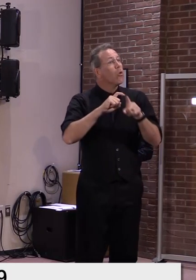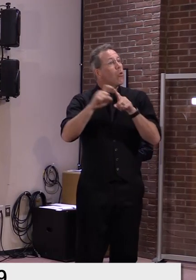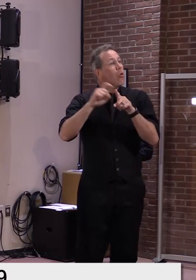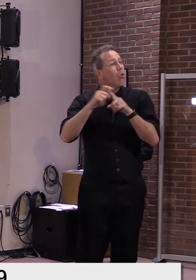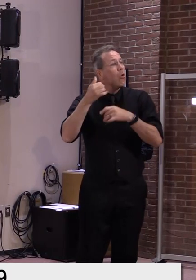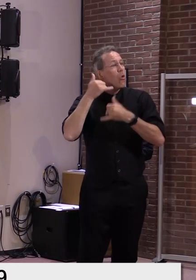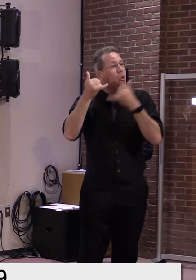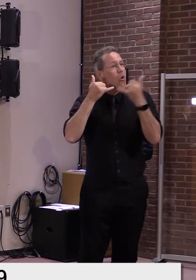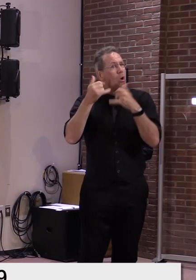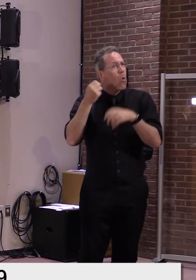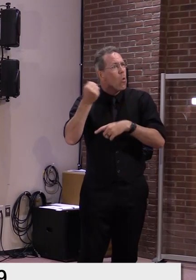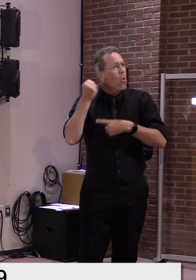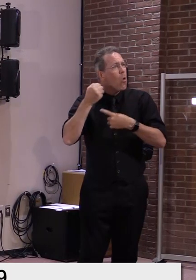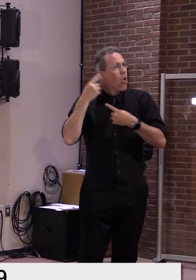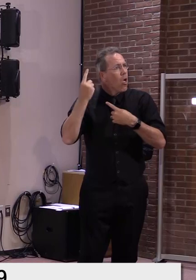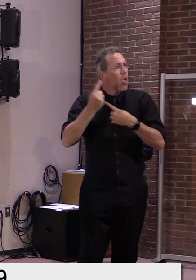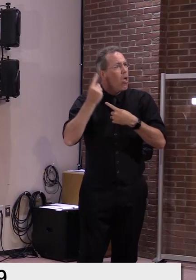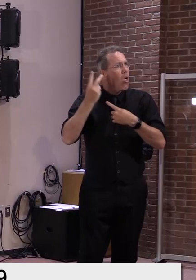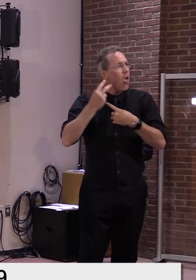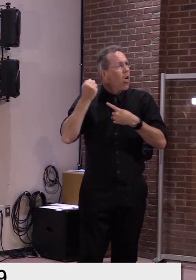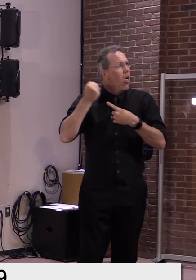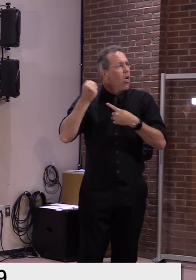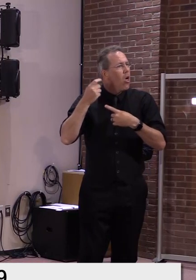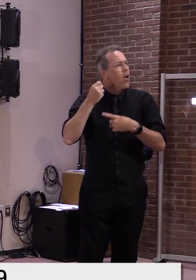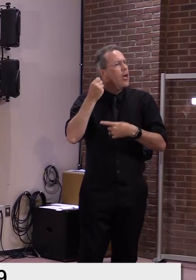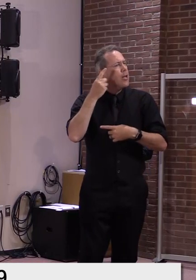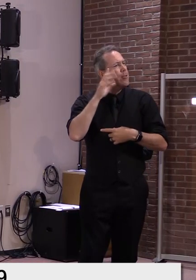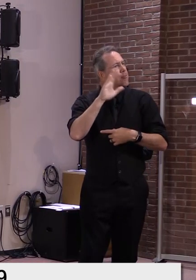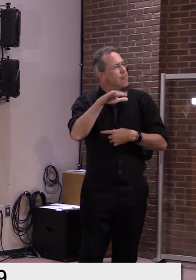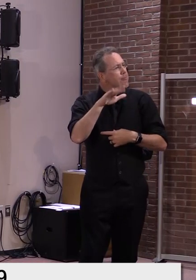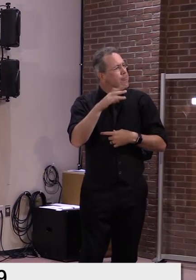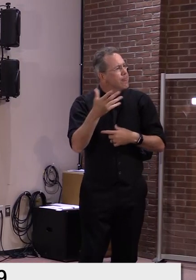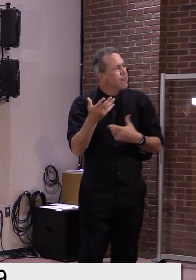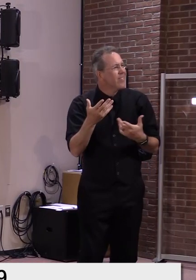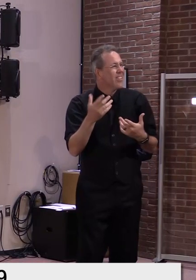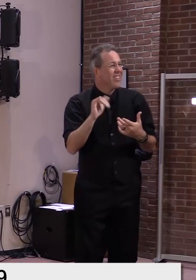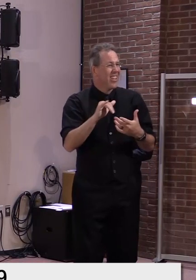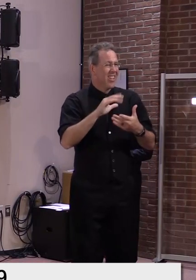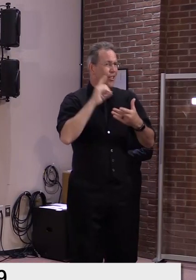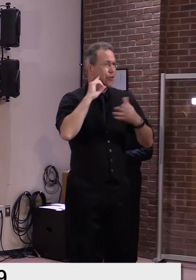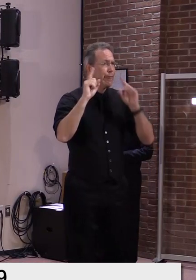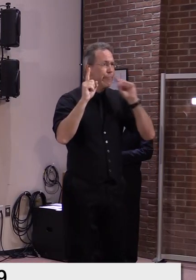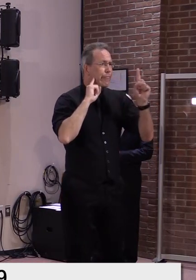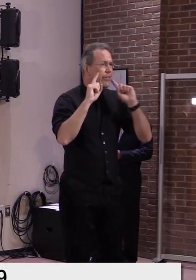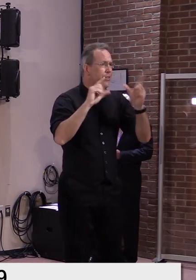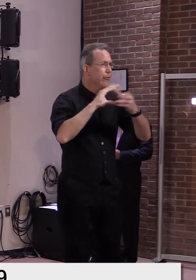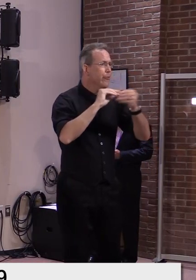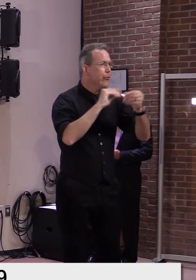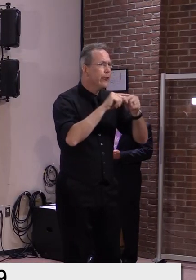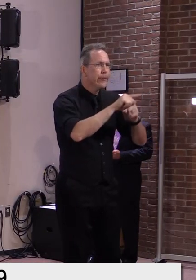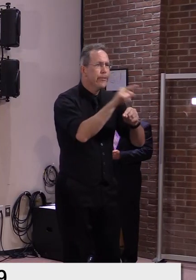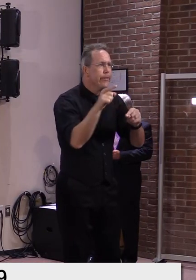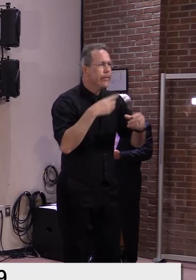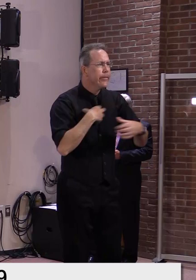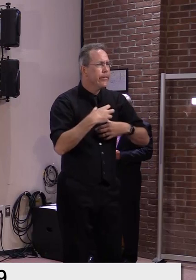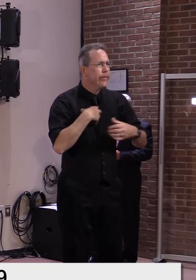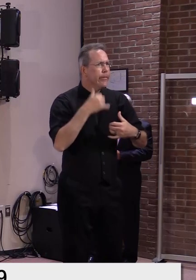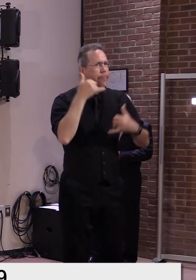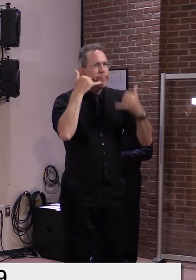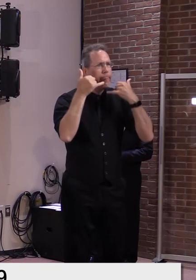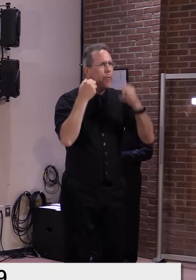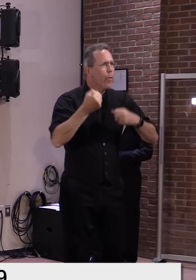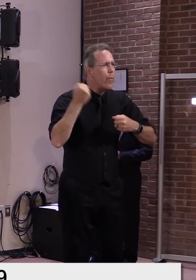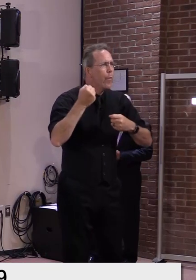is we are absolutely aware, and this has not changed since even before the pandemic, that Monday morning,